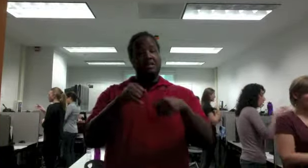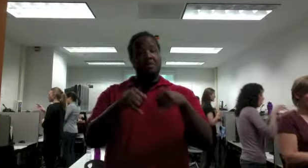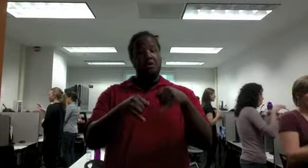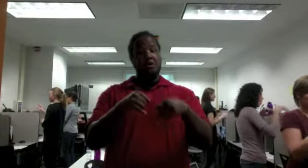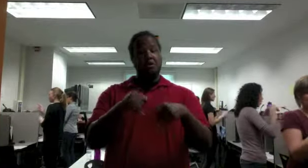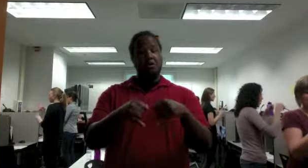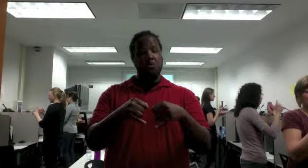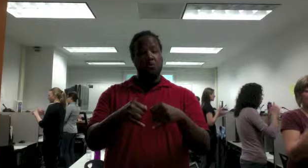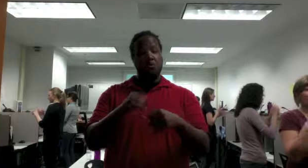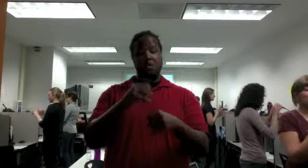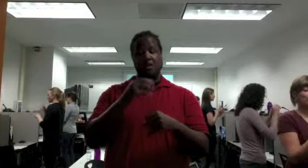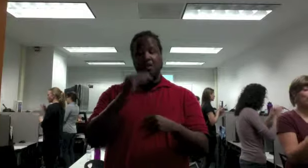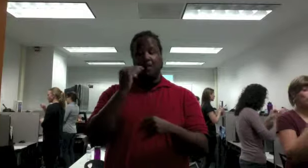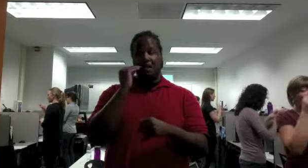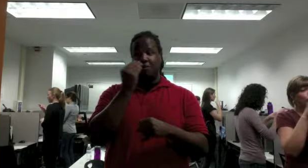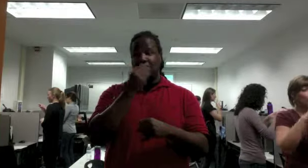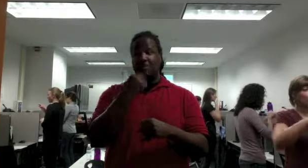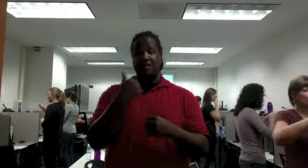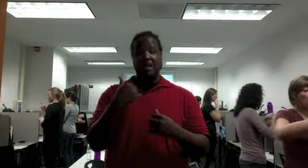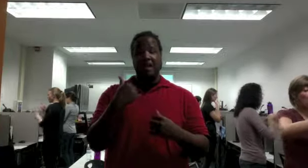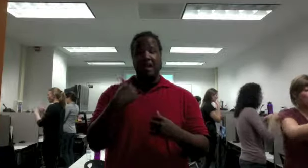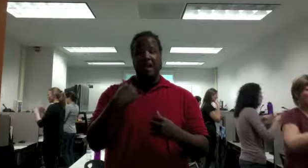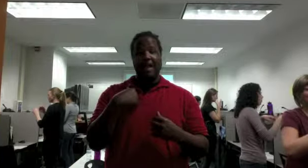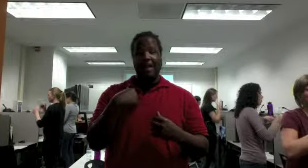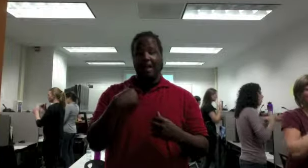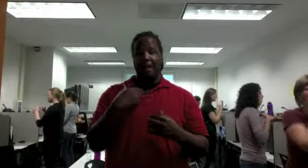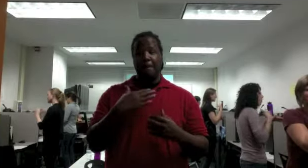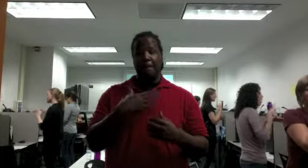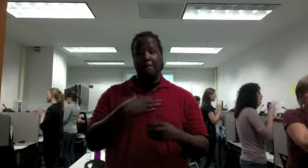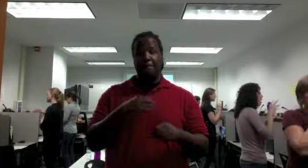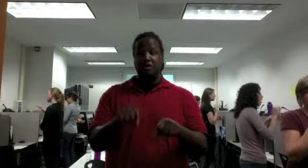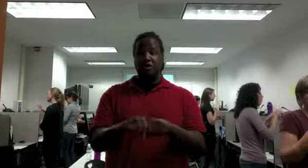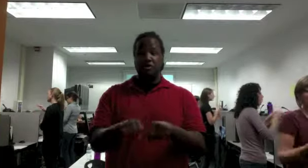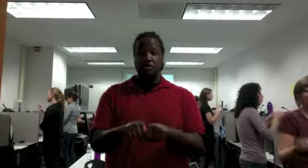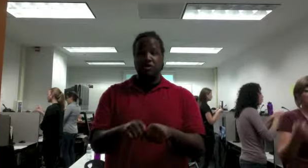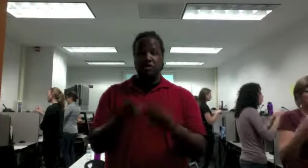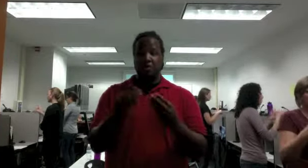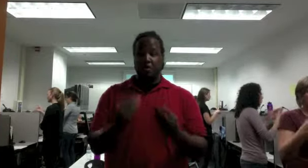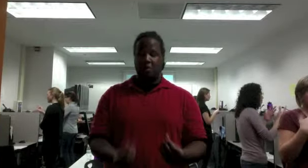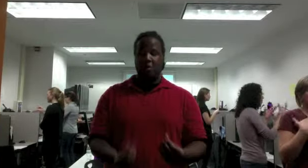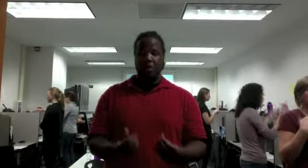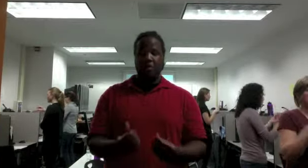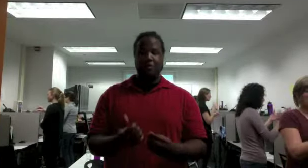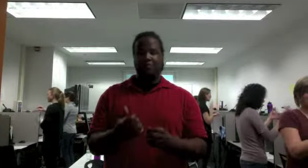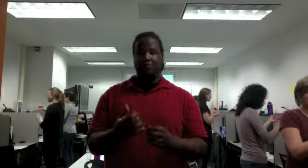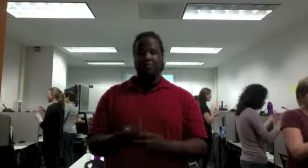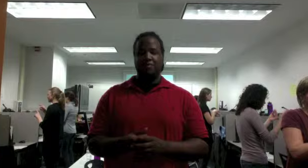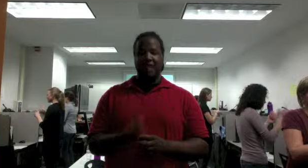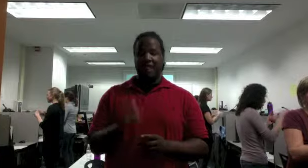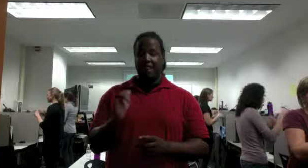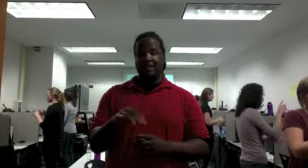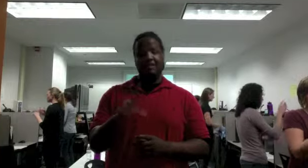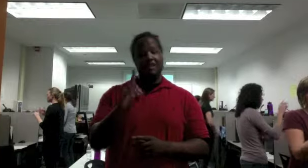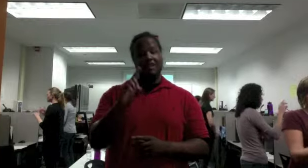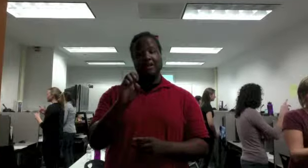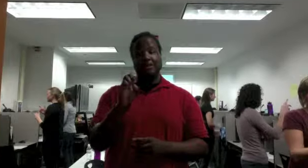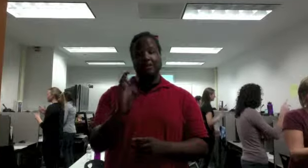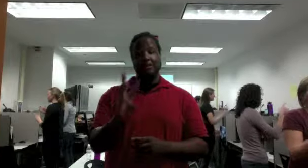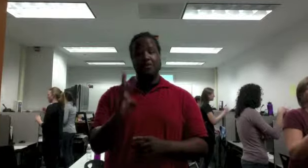the tulips this morning, I would have gotten my shoes wet or my toes or whatever. That's the dew point.